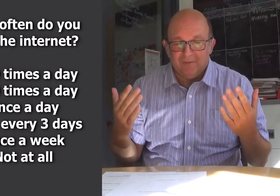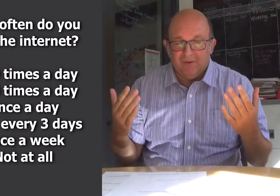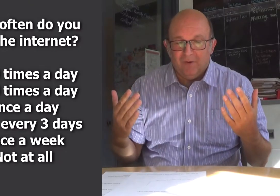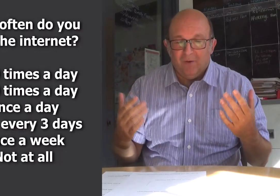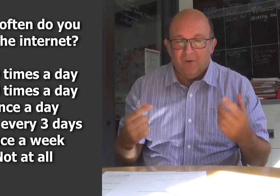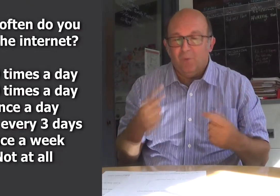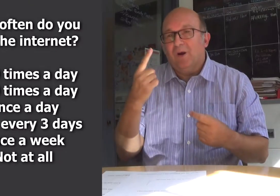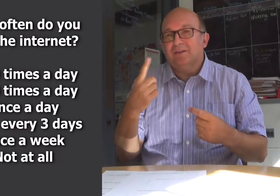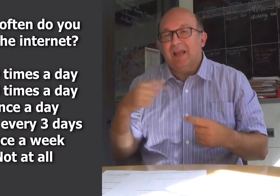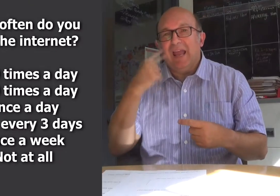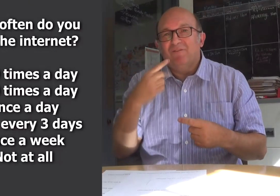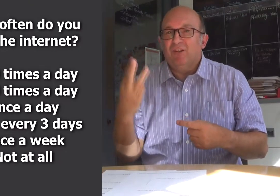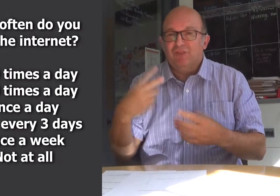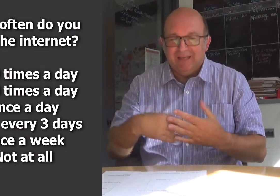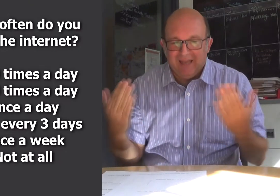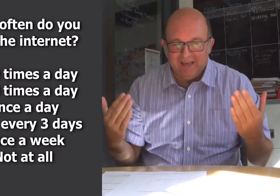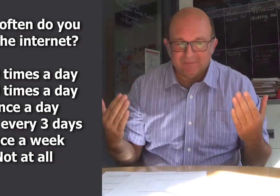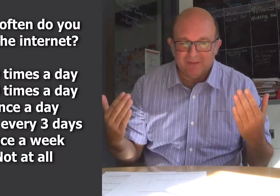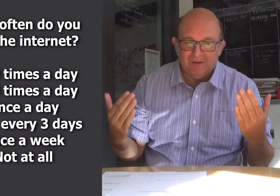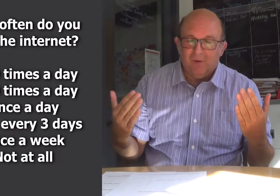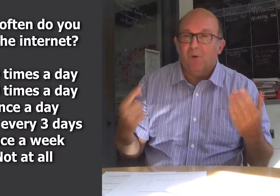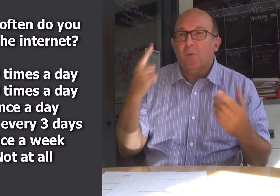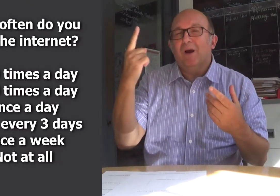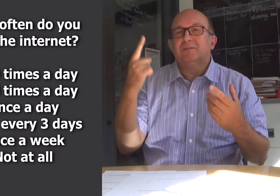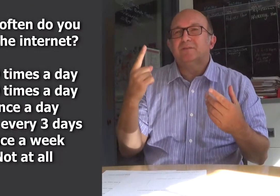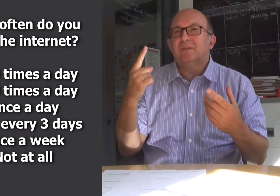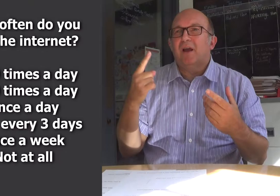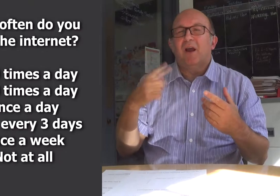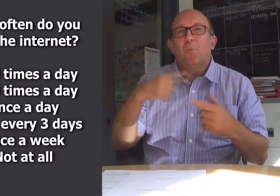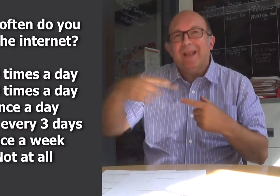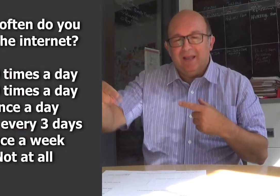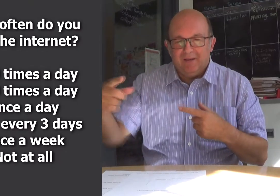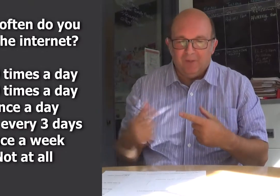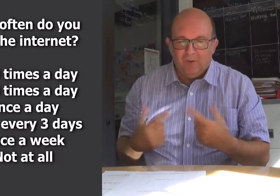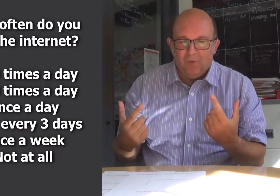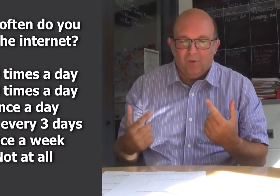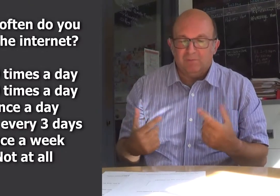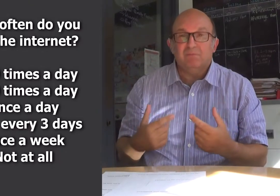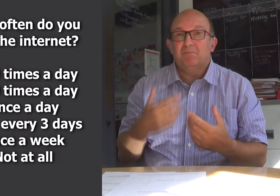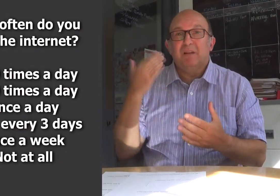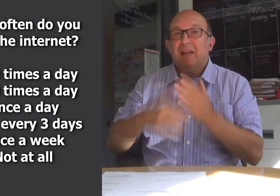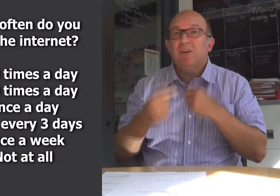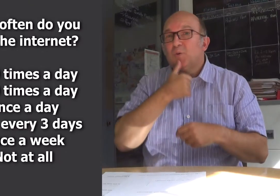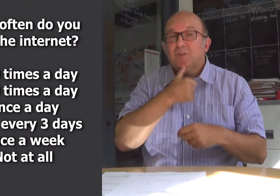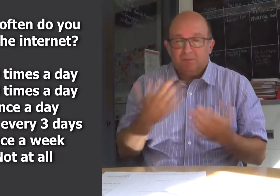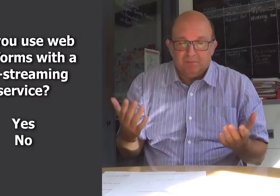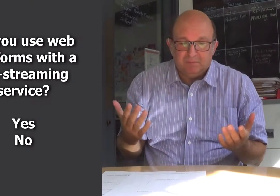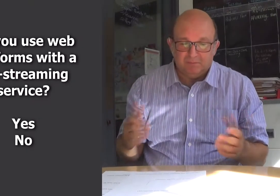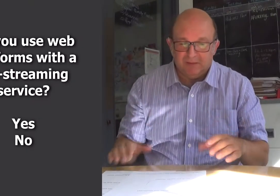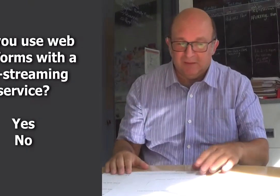day, or one every 3 days, or one a week, or never